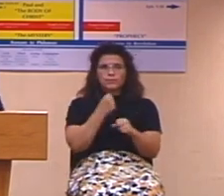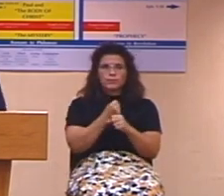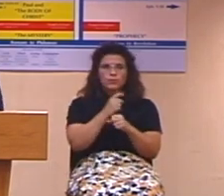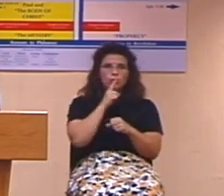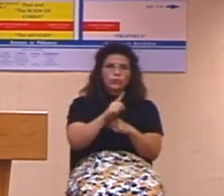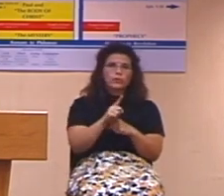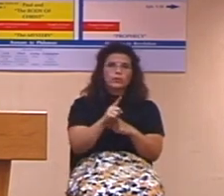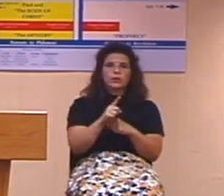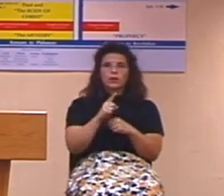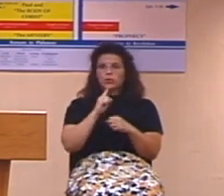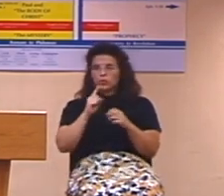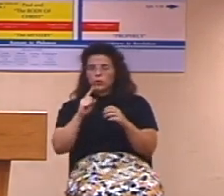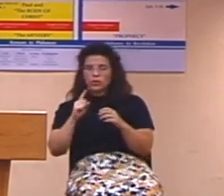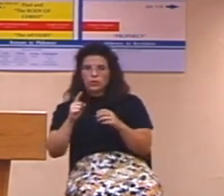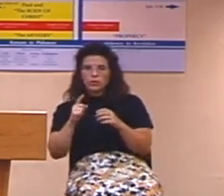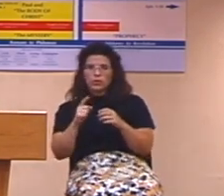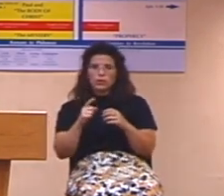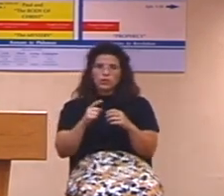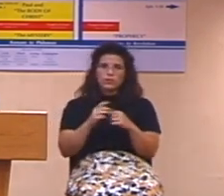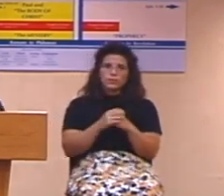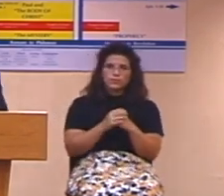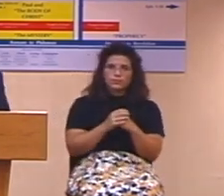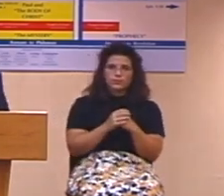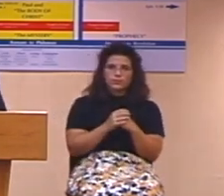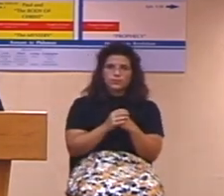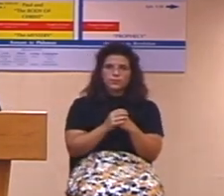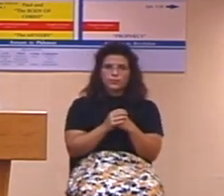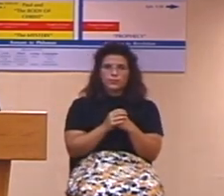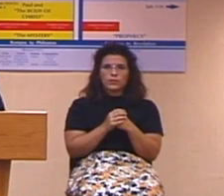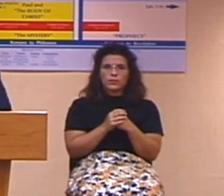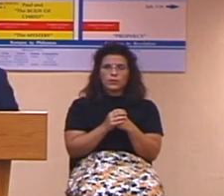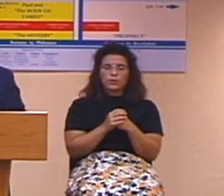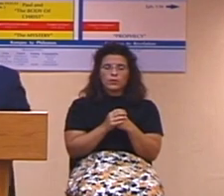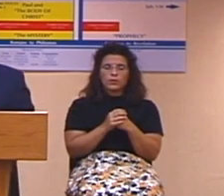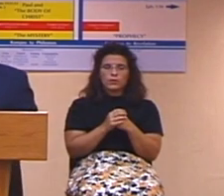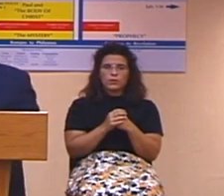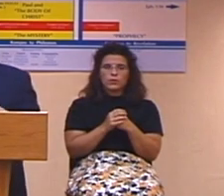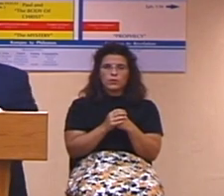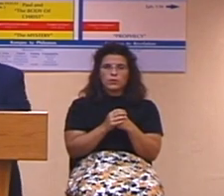Really? And you're going to blow a gasket? Oh, yeah, yay.